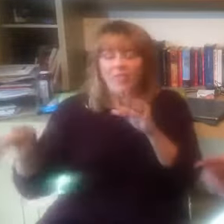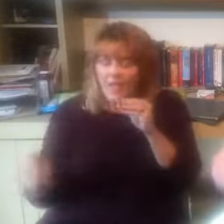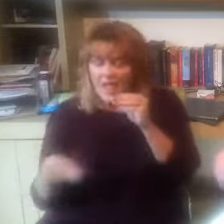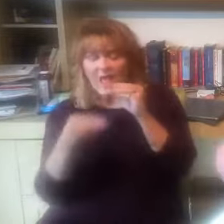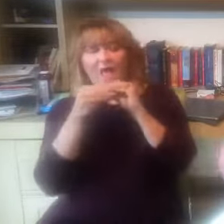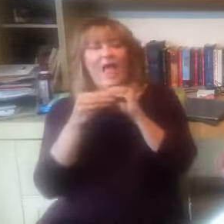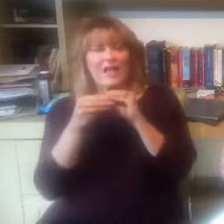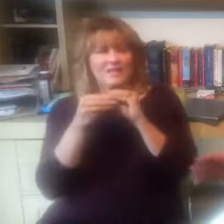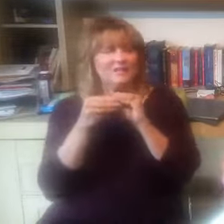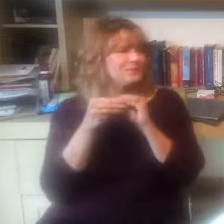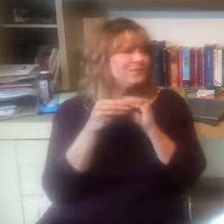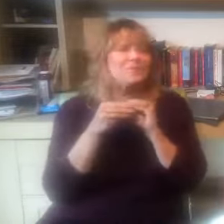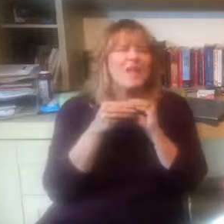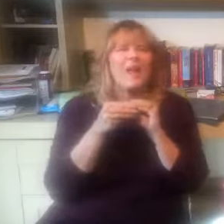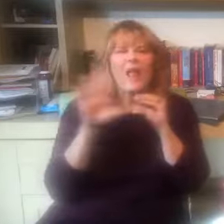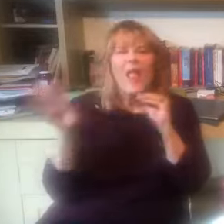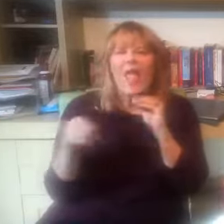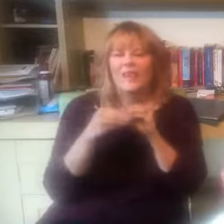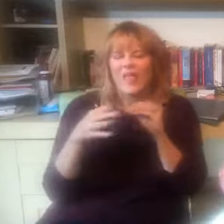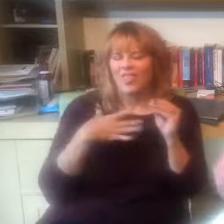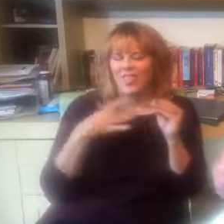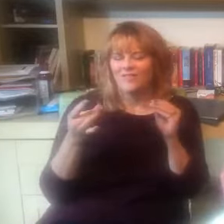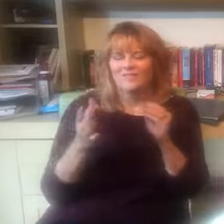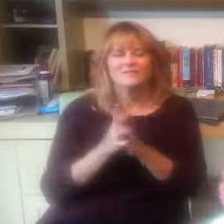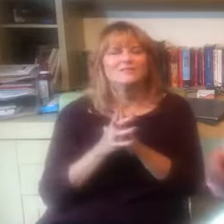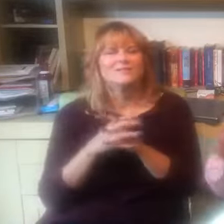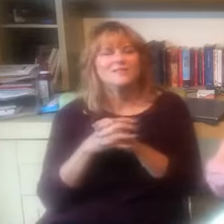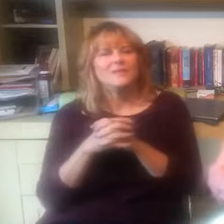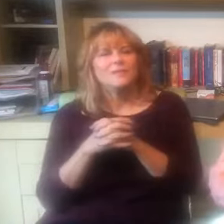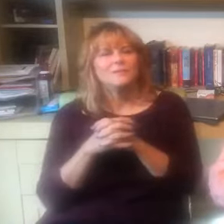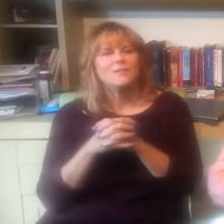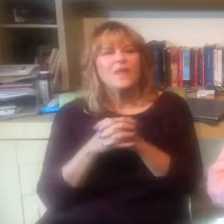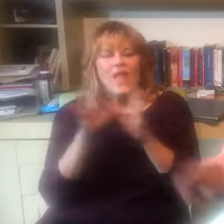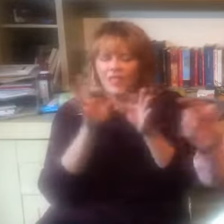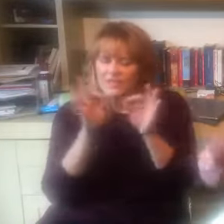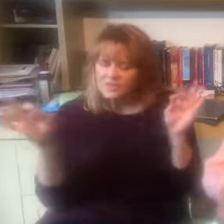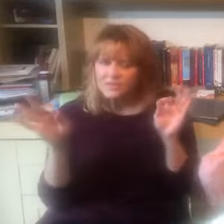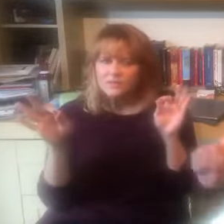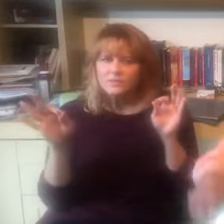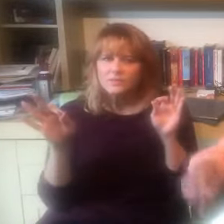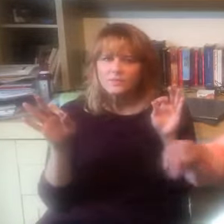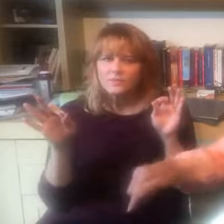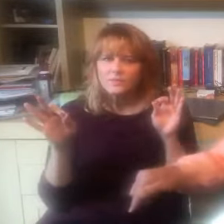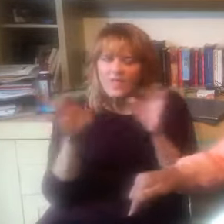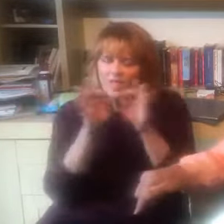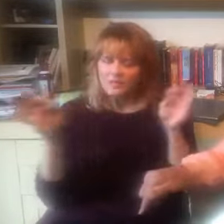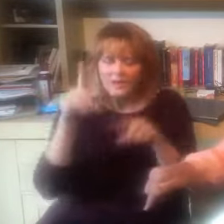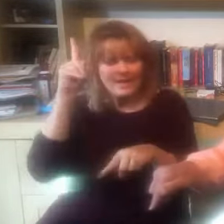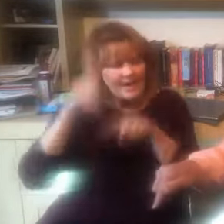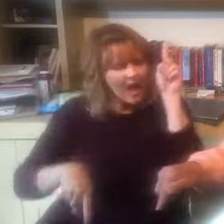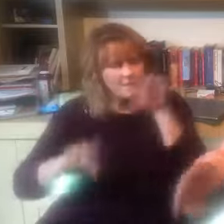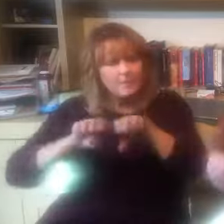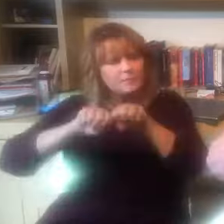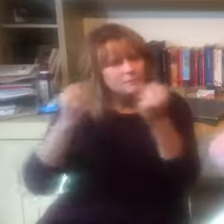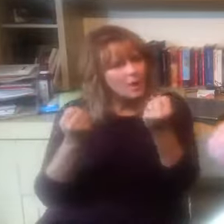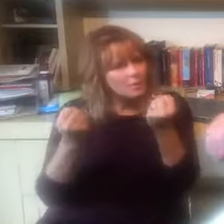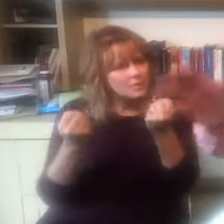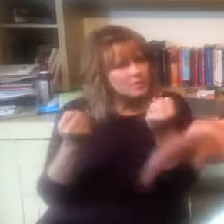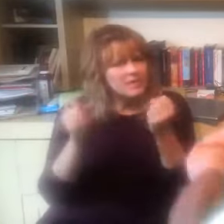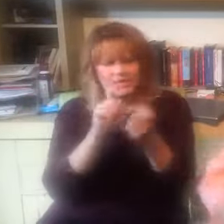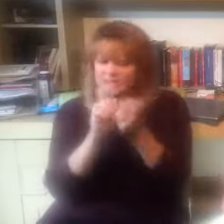I love when they add something, but he added, and the scripture cannot be broken. So you